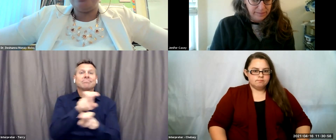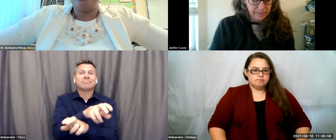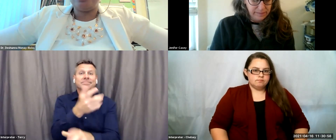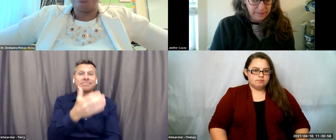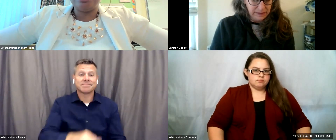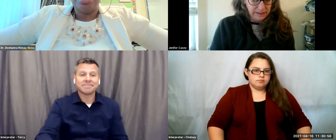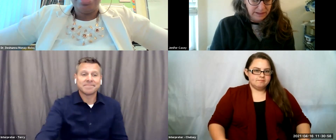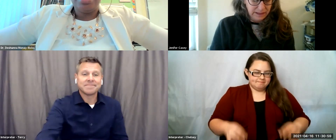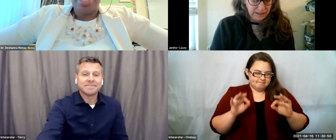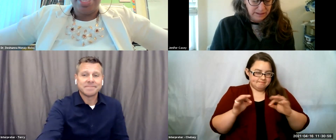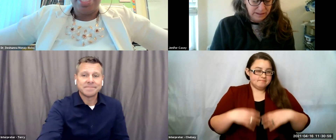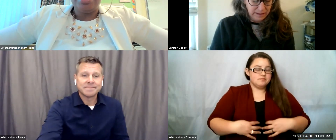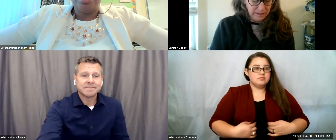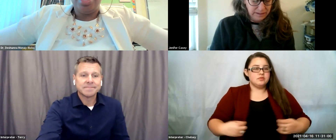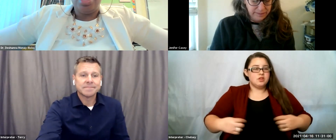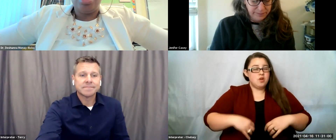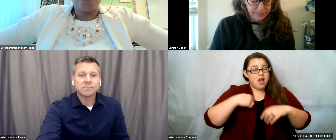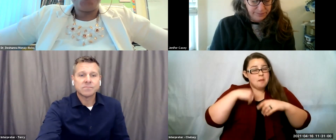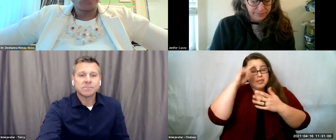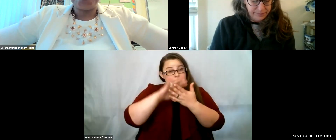of resources that